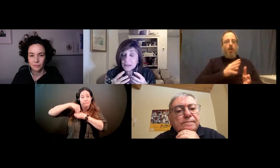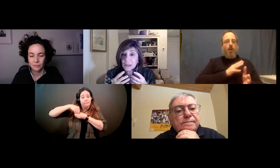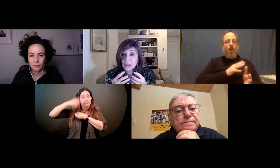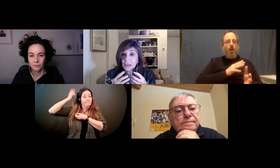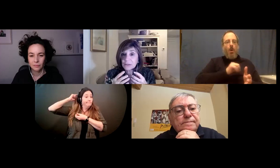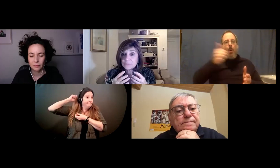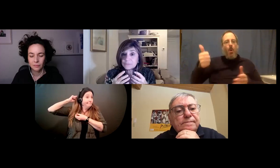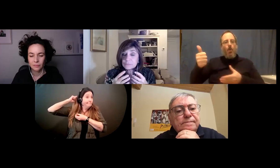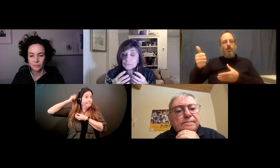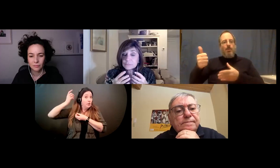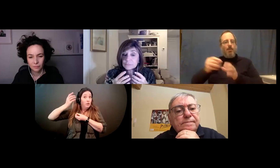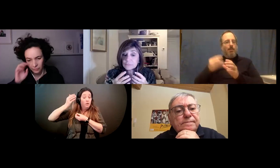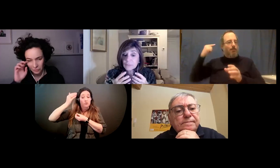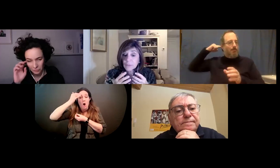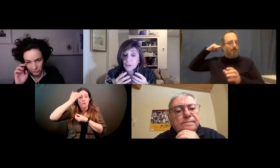consciousness. And